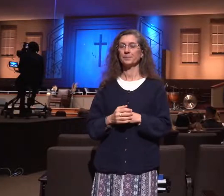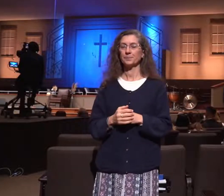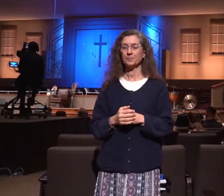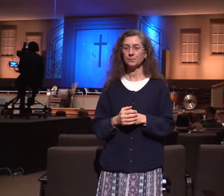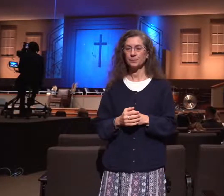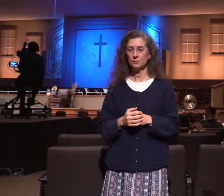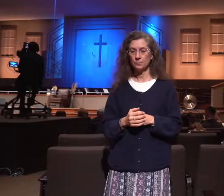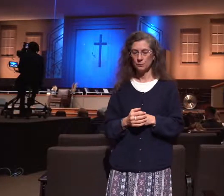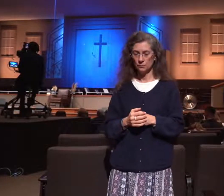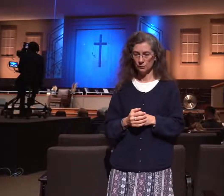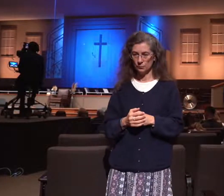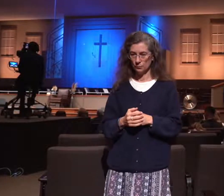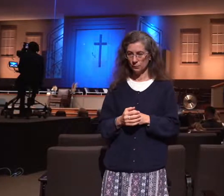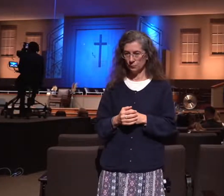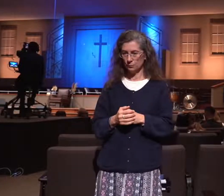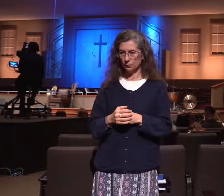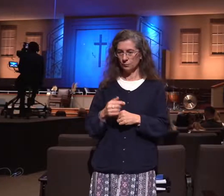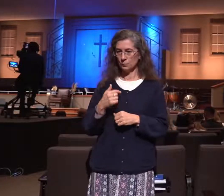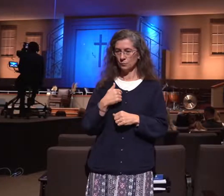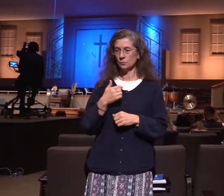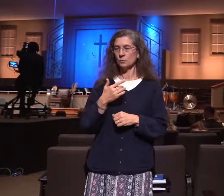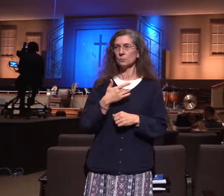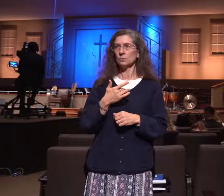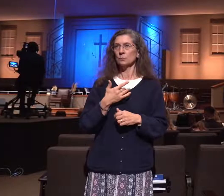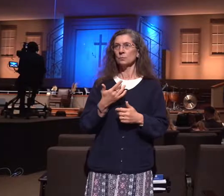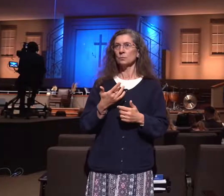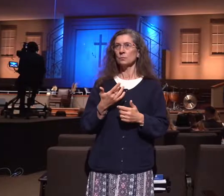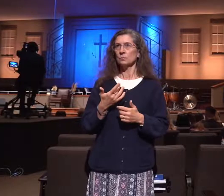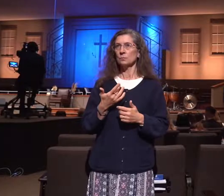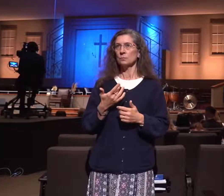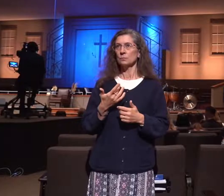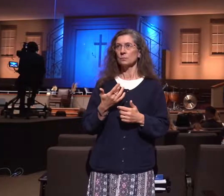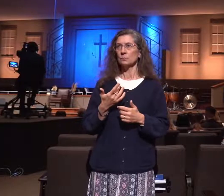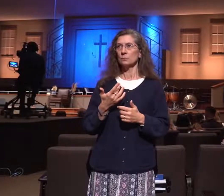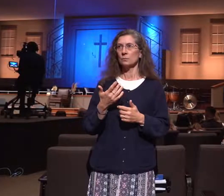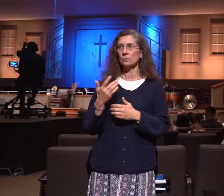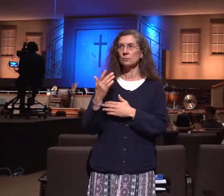And I really felt that one day,